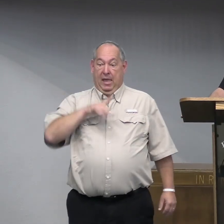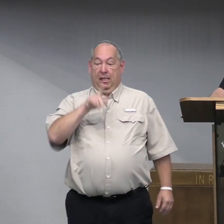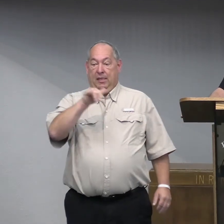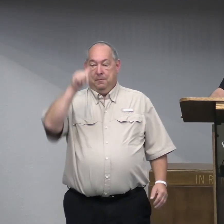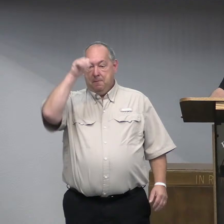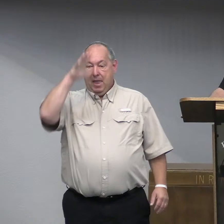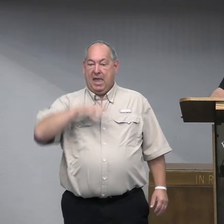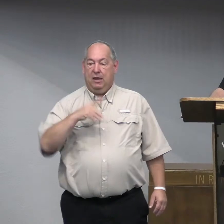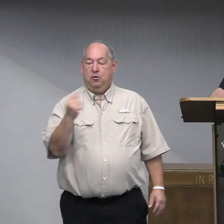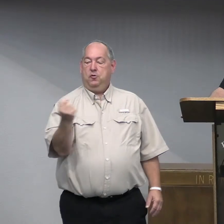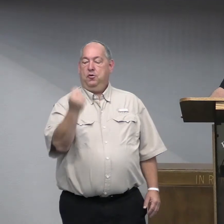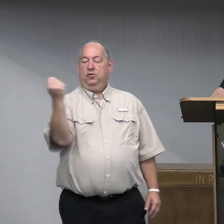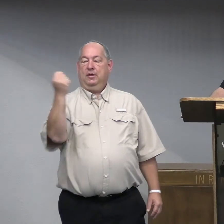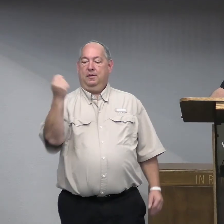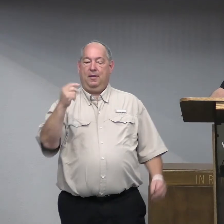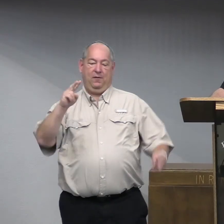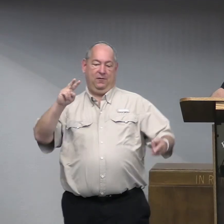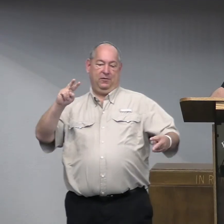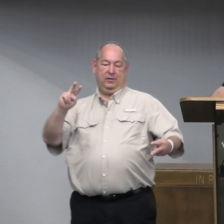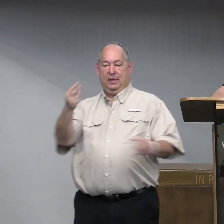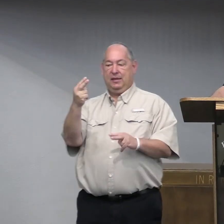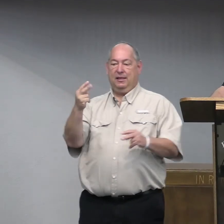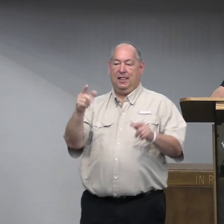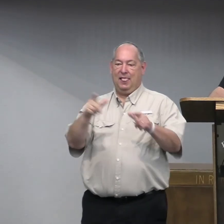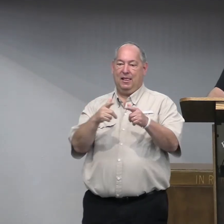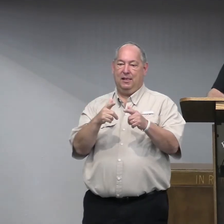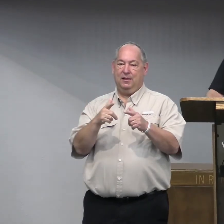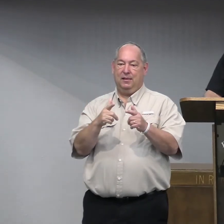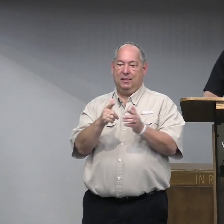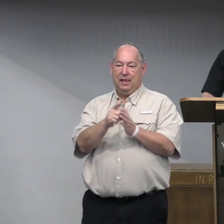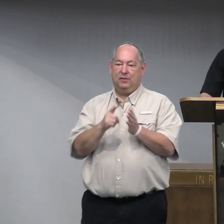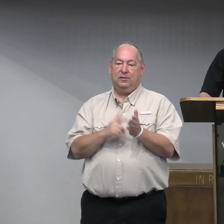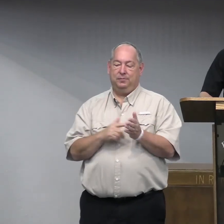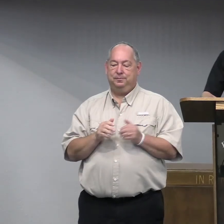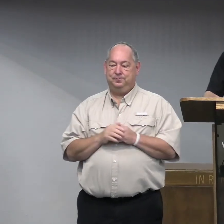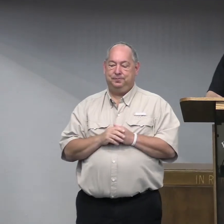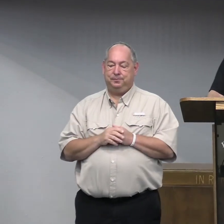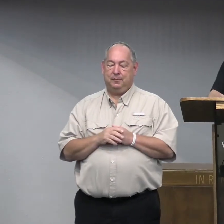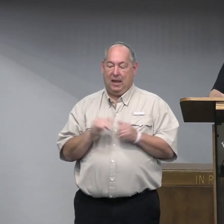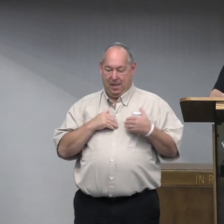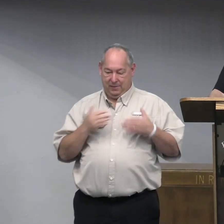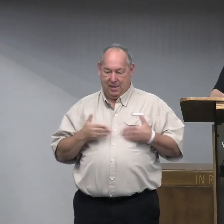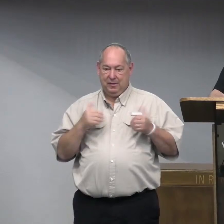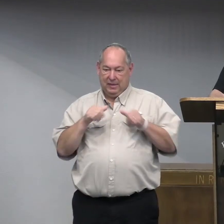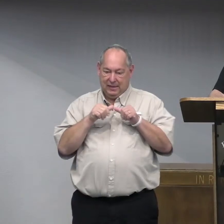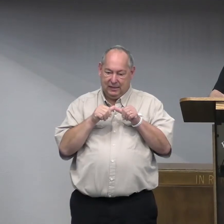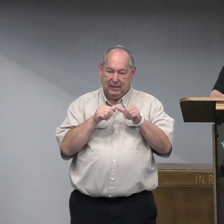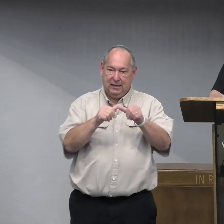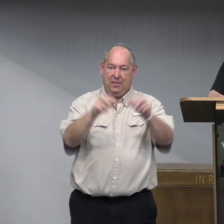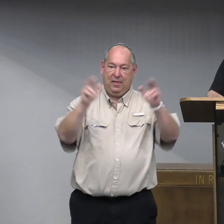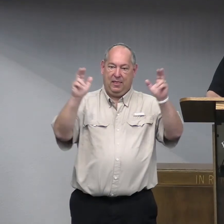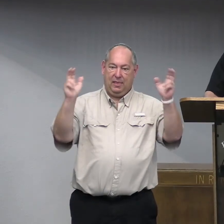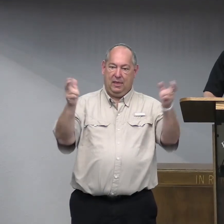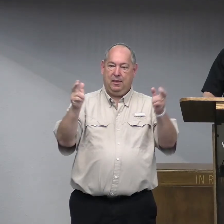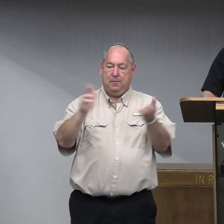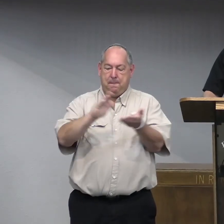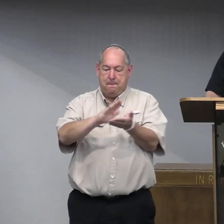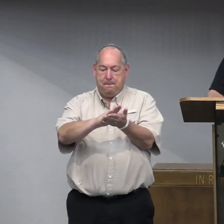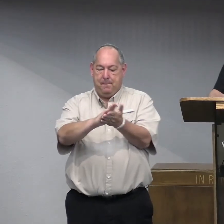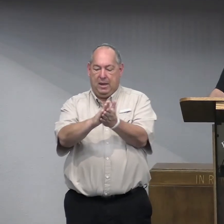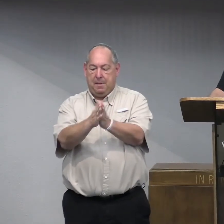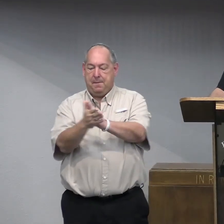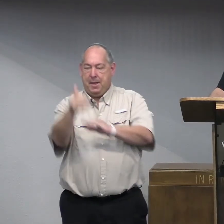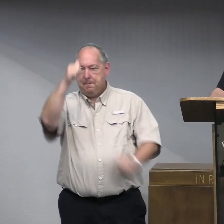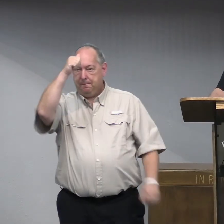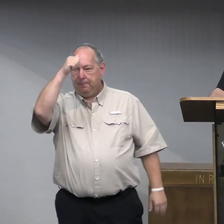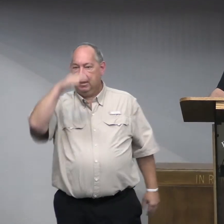Tuesday, our second installment of this, and I'm glad to be continuing this theme of being the